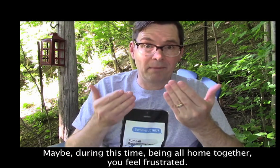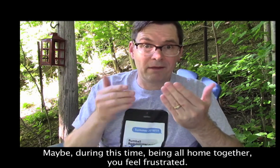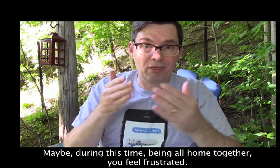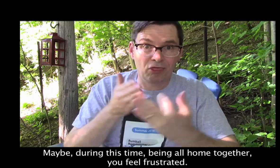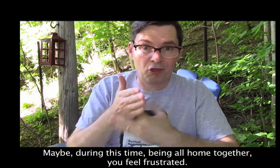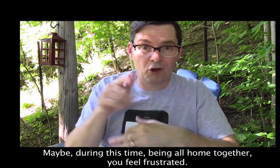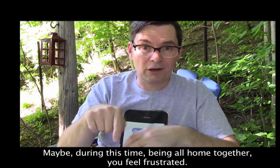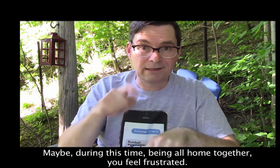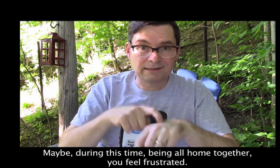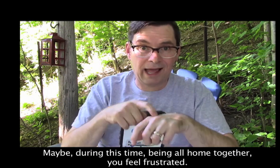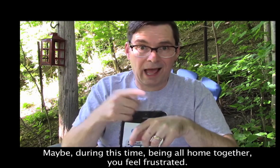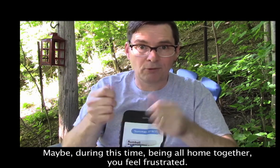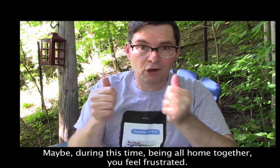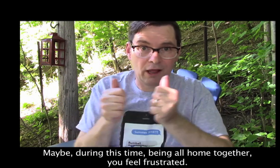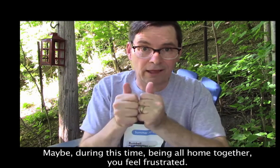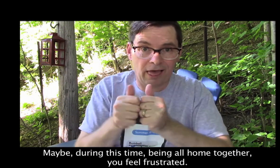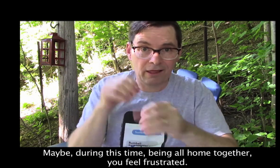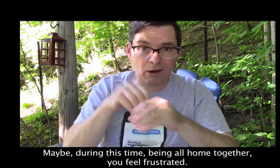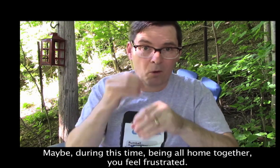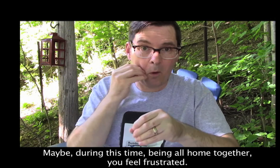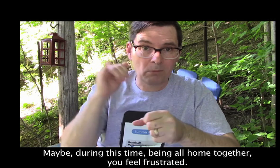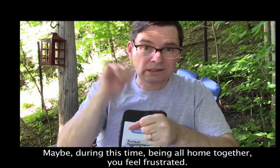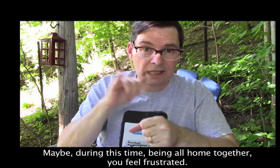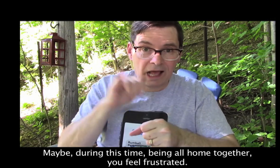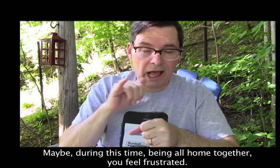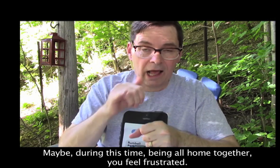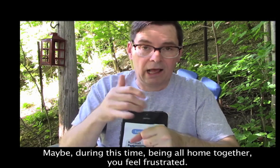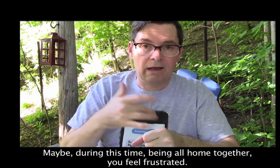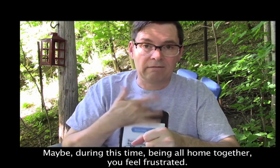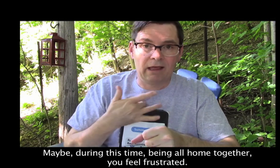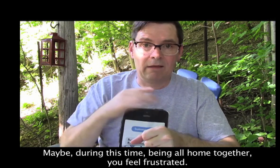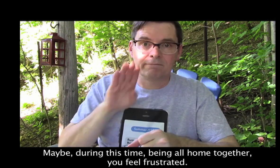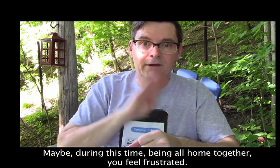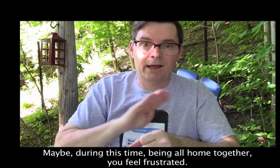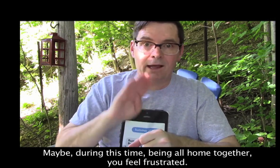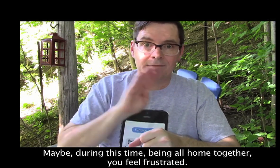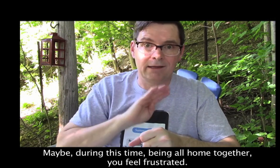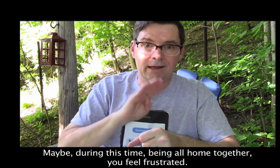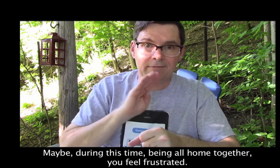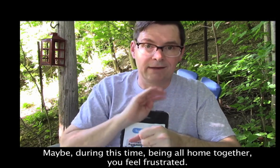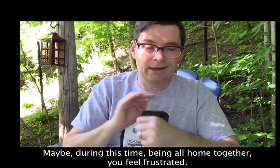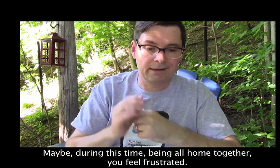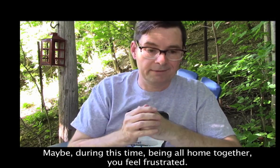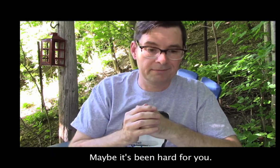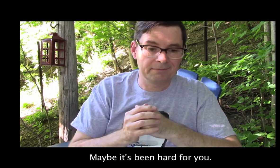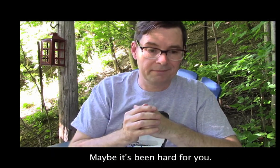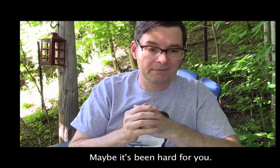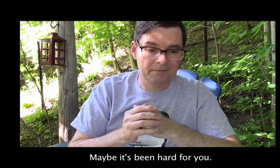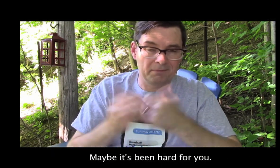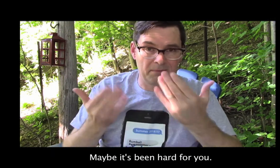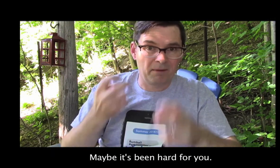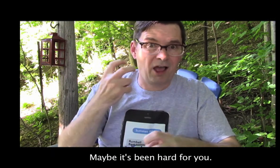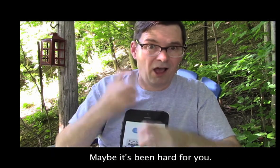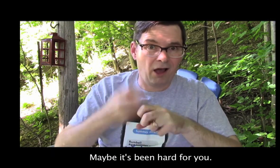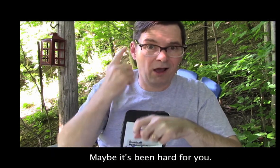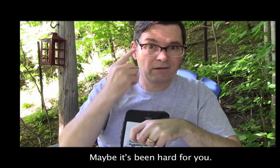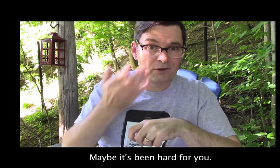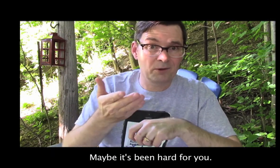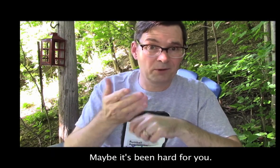Maybe during this time, all being in the home together, you've been feeling frustrated. Maybe it's